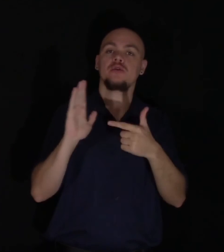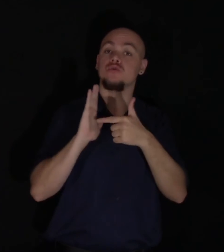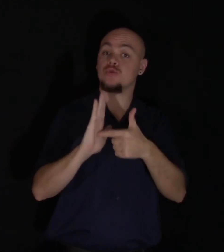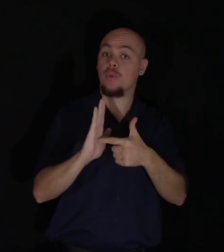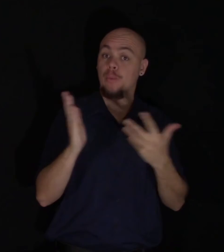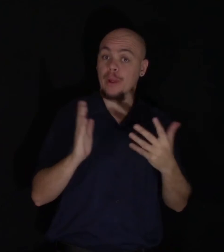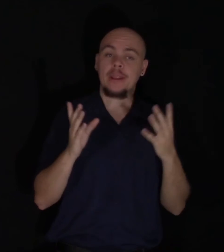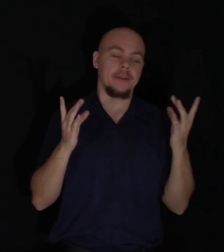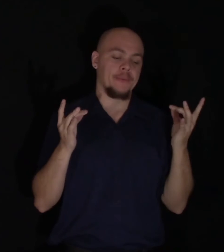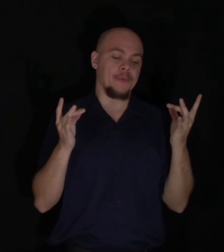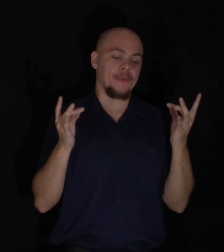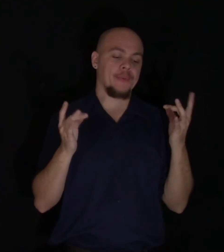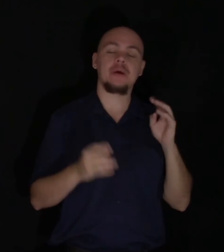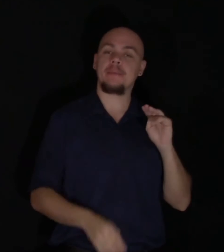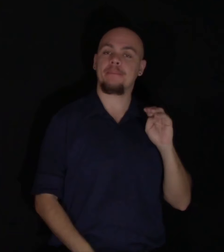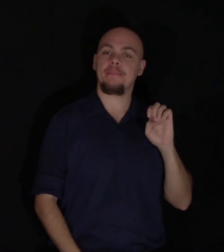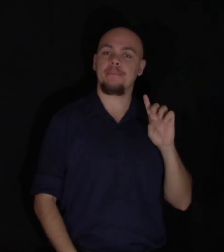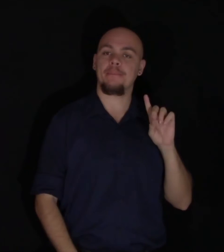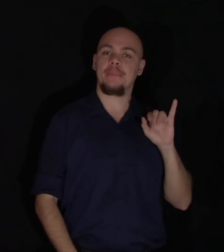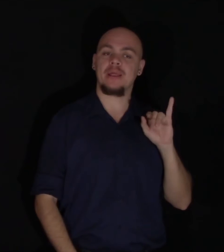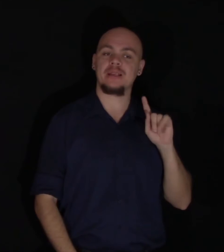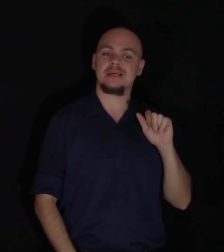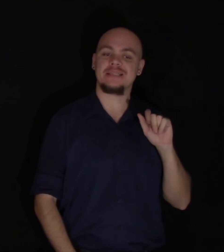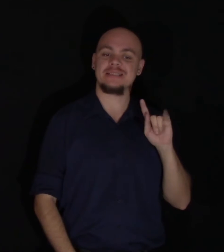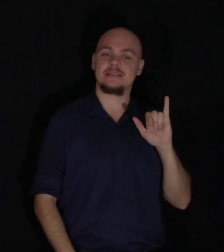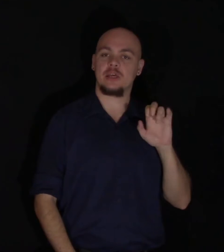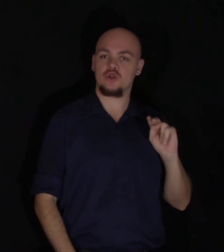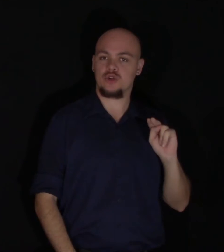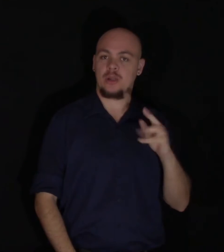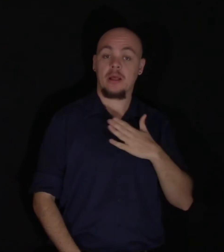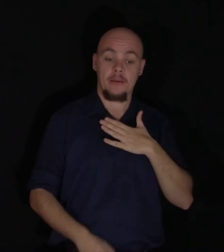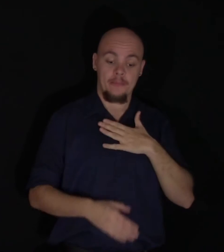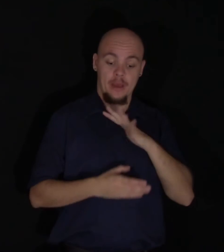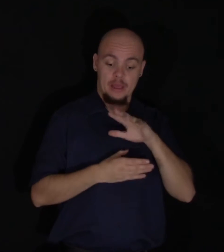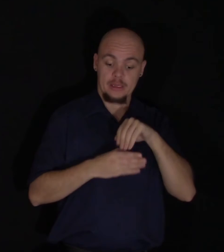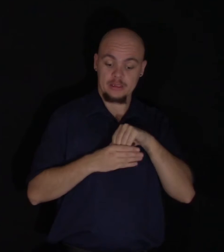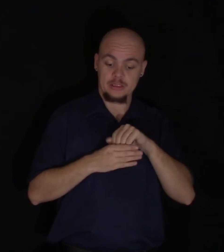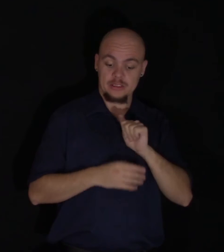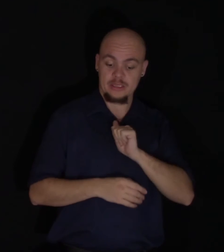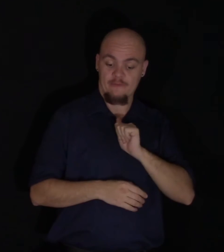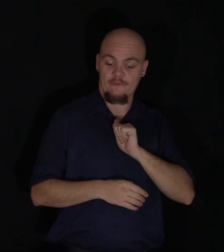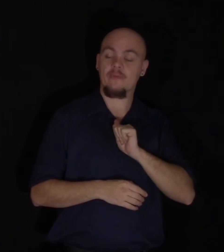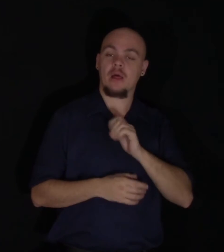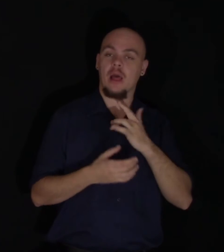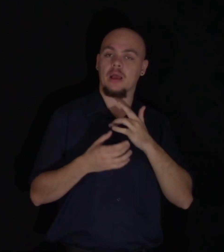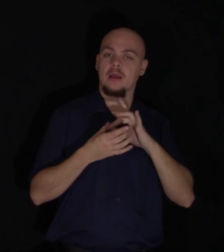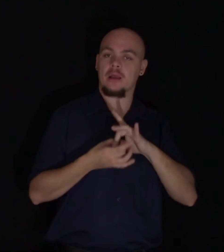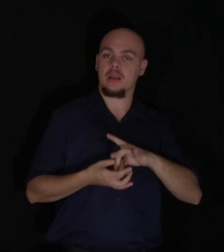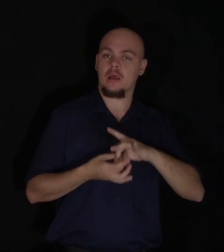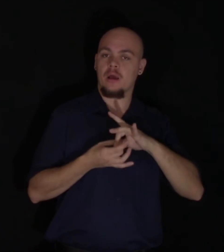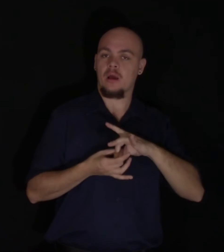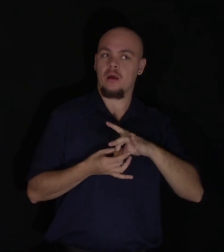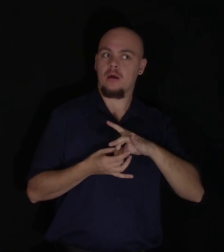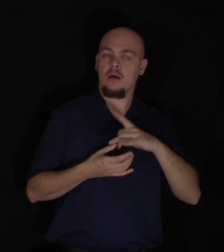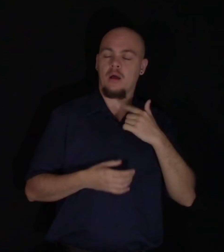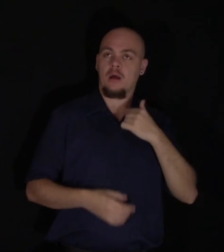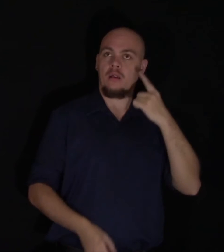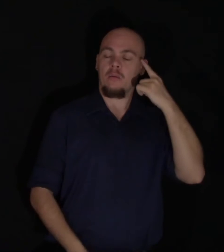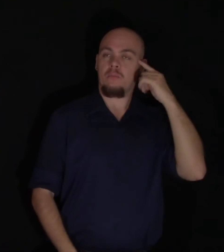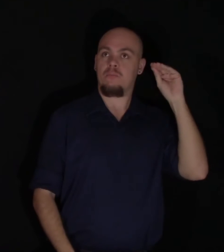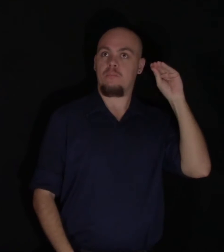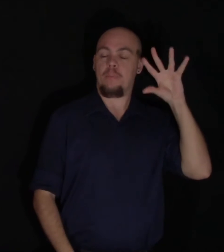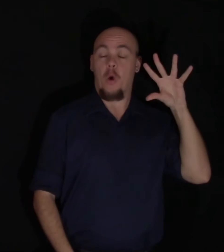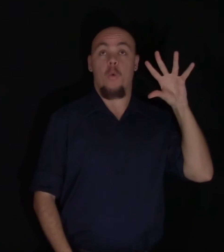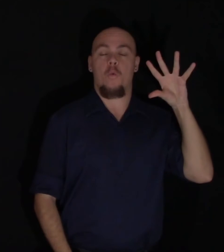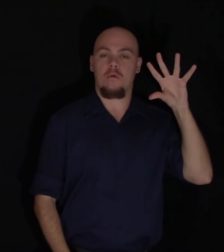through this experience of meditation that I connected with my inner self. And I had this huge epiphany. Here's